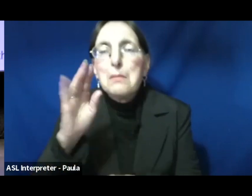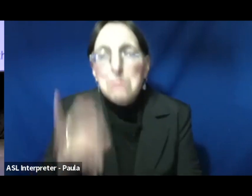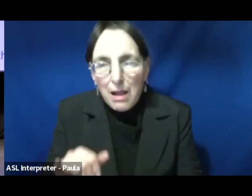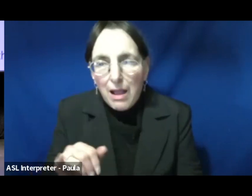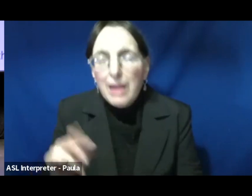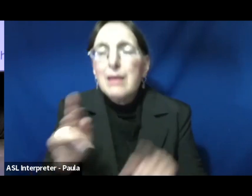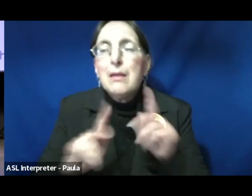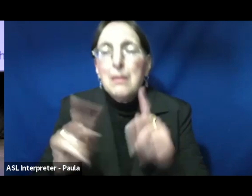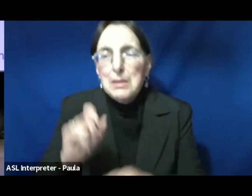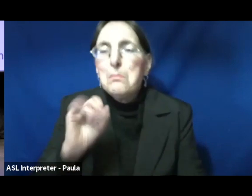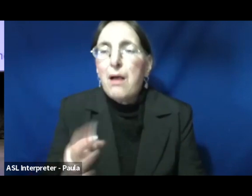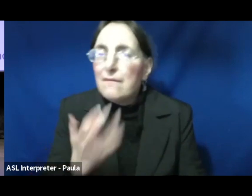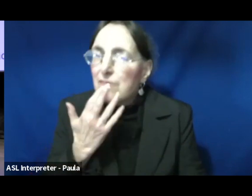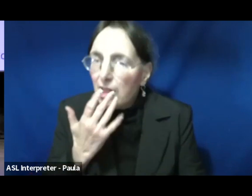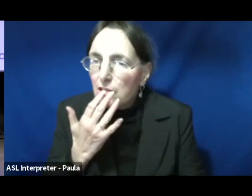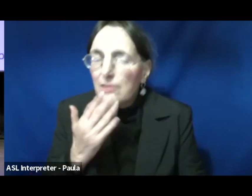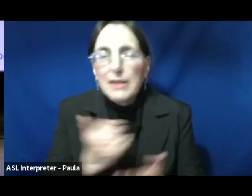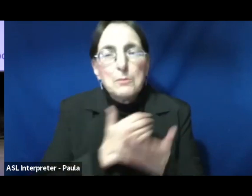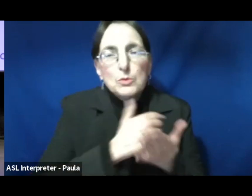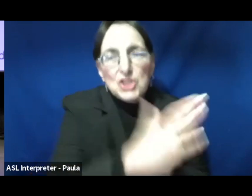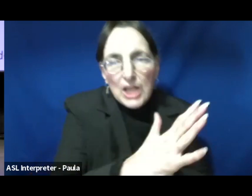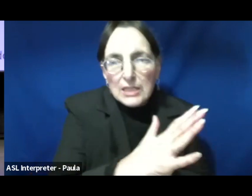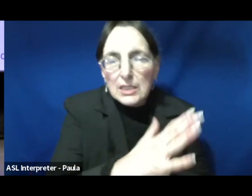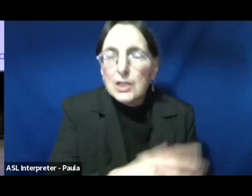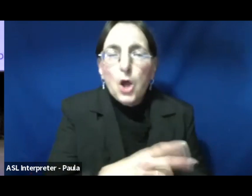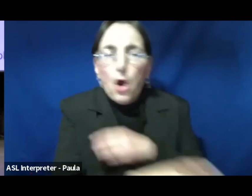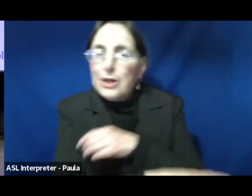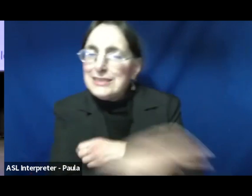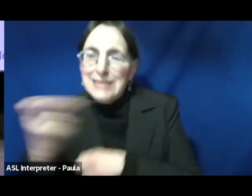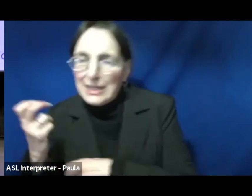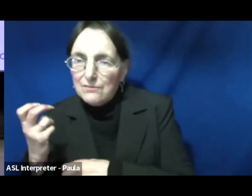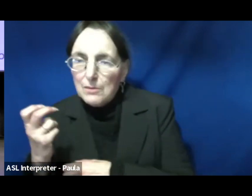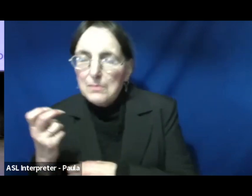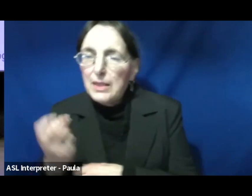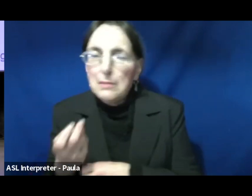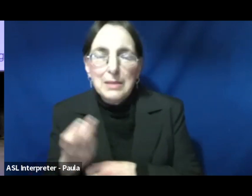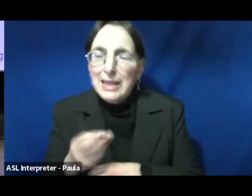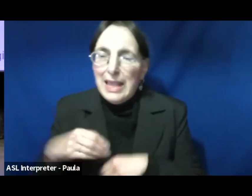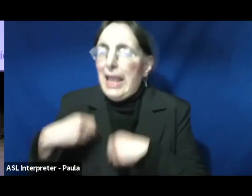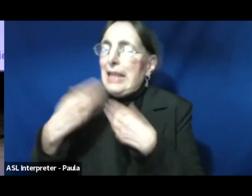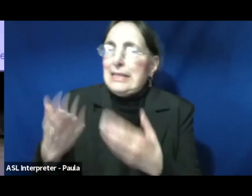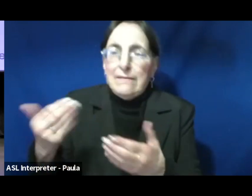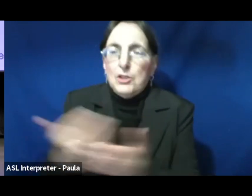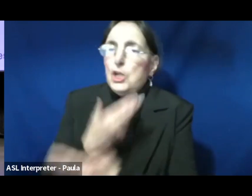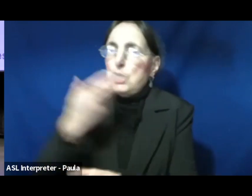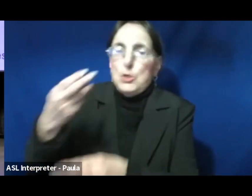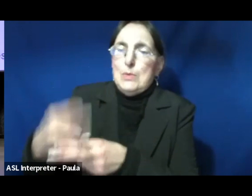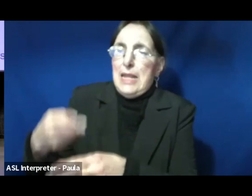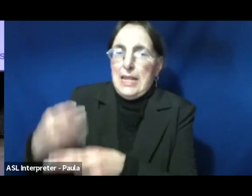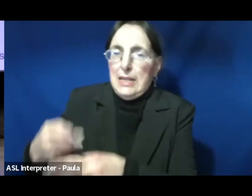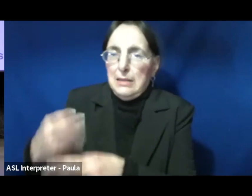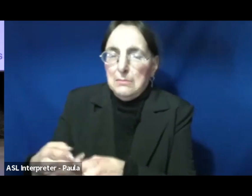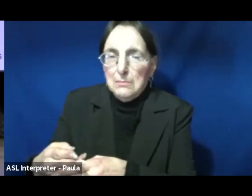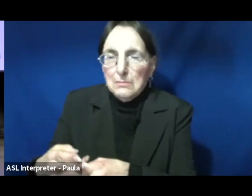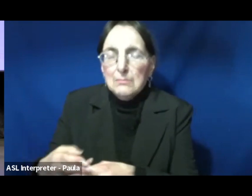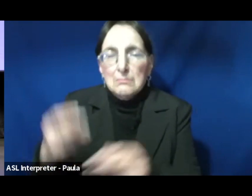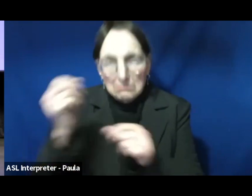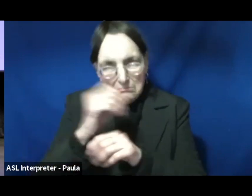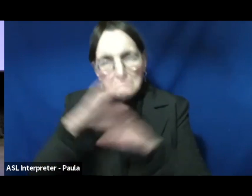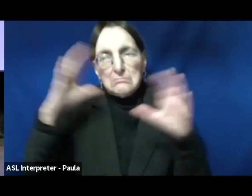been rejected or have been taken from them and renamed to some new thing, right? Think about it. And this is by